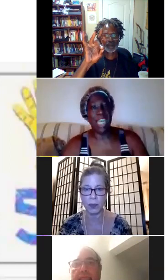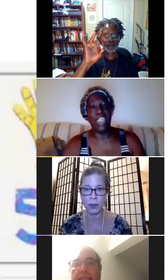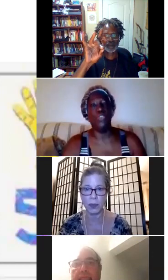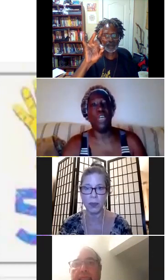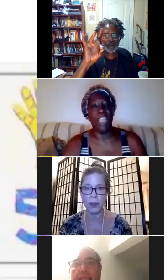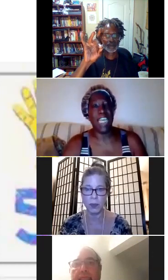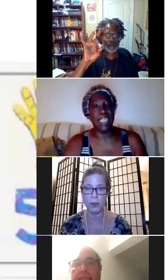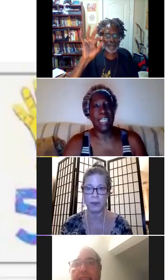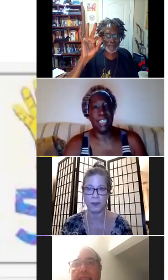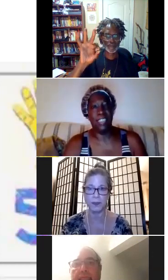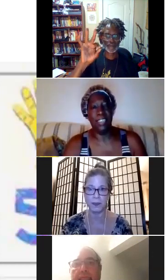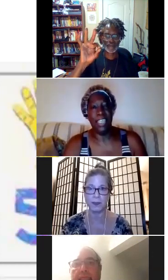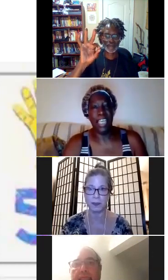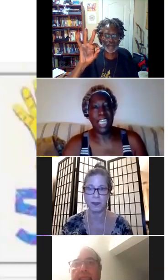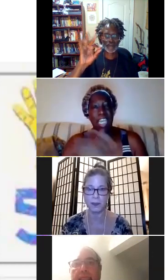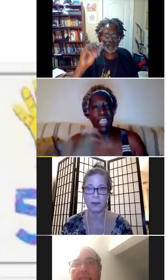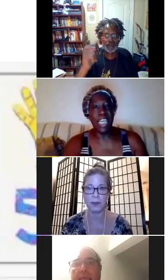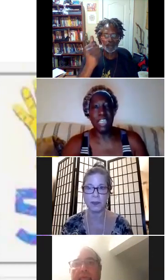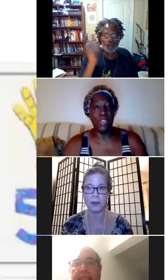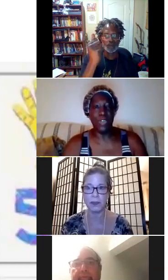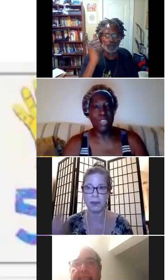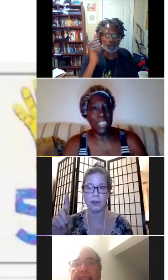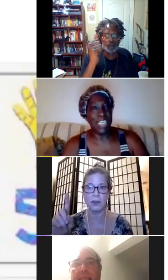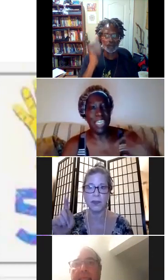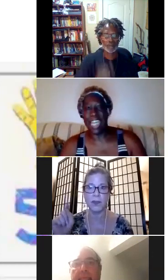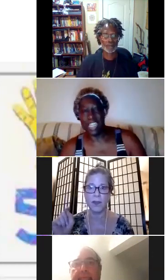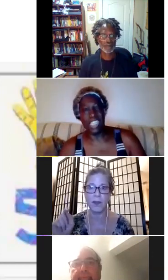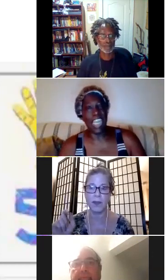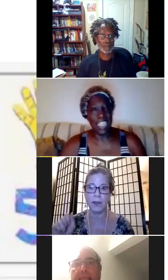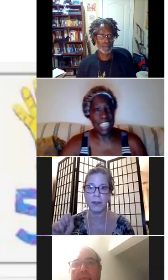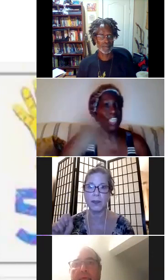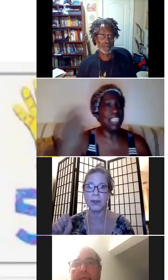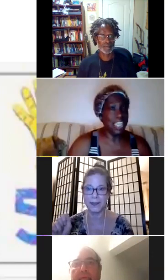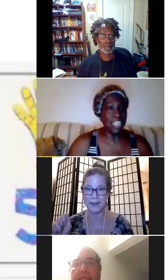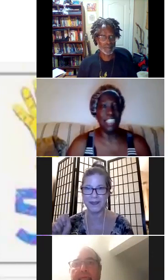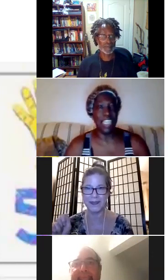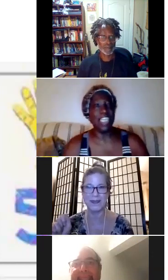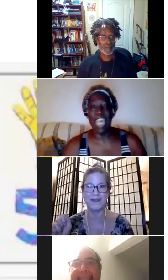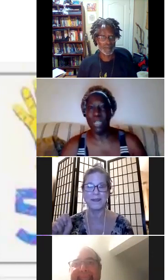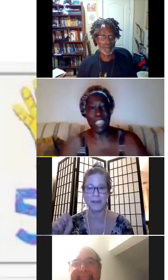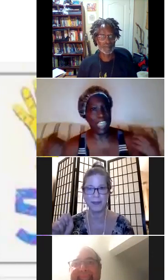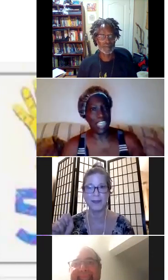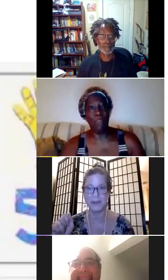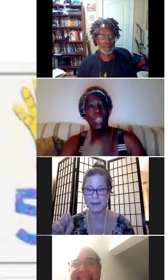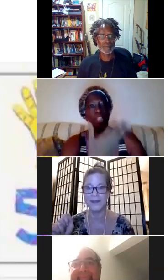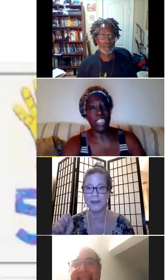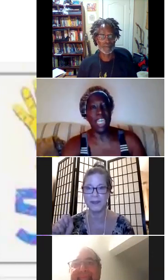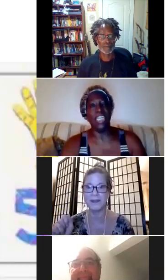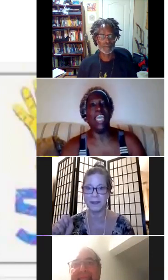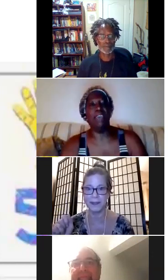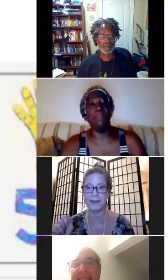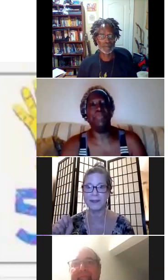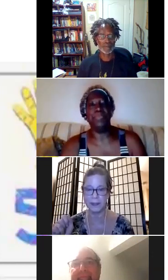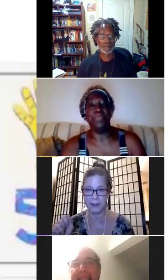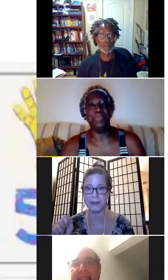that reminds you of that sign. Like how you guys were doing, you were saying that looks like a this and that looks like a that. Well, think of that when you're